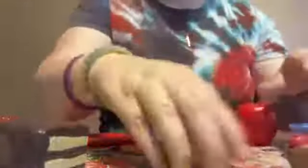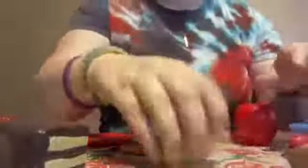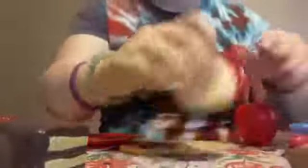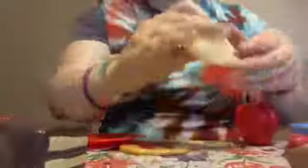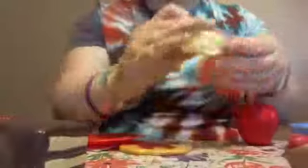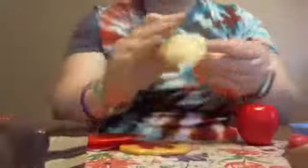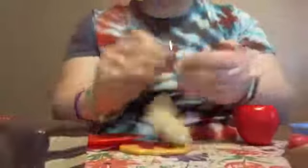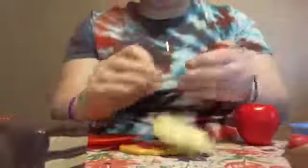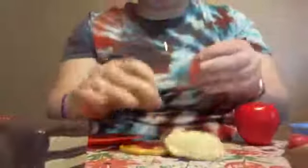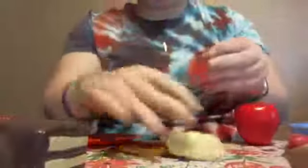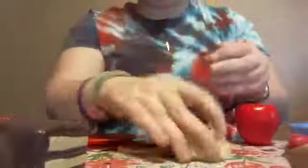and